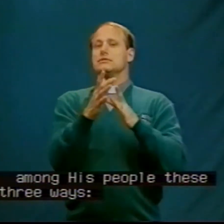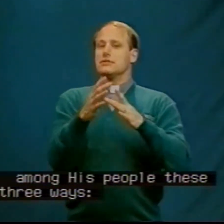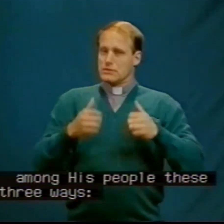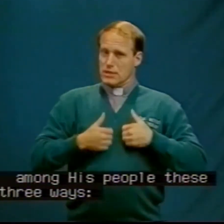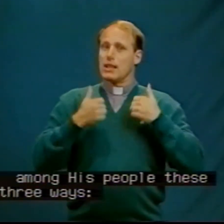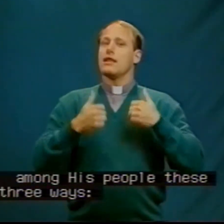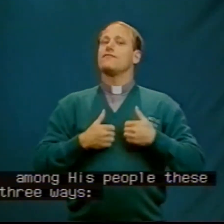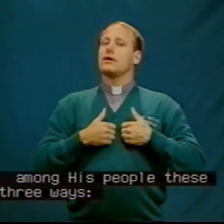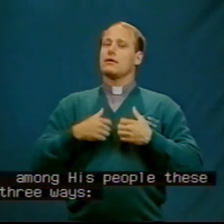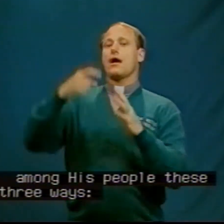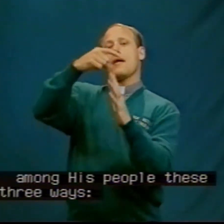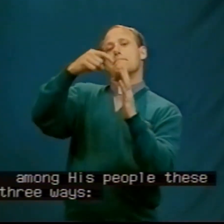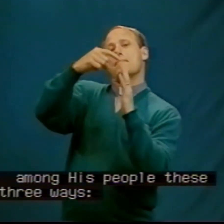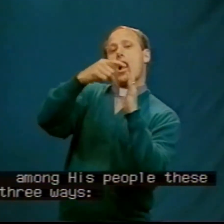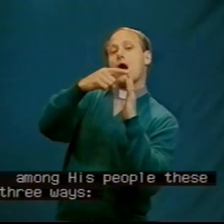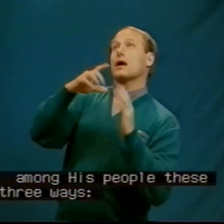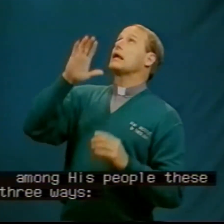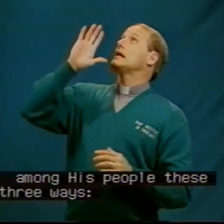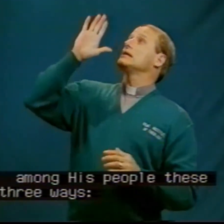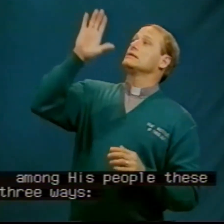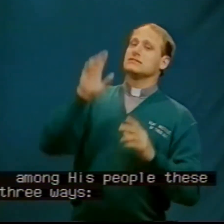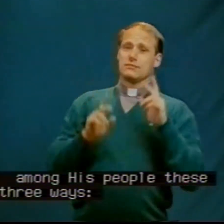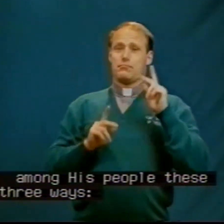Among His people, these three ways.